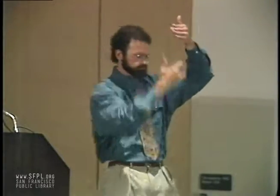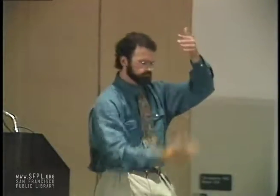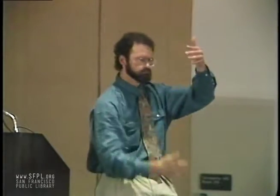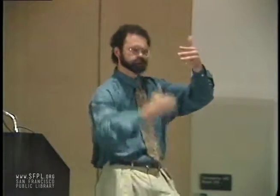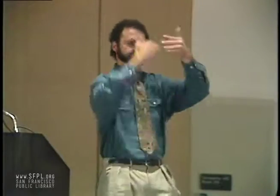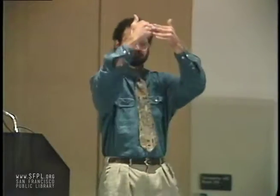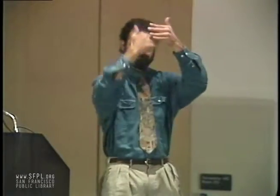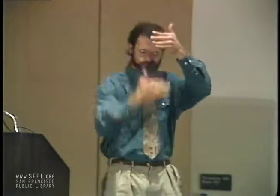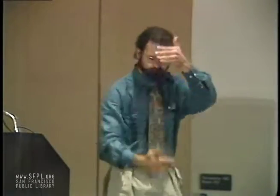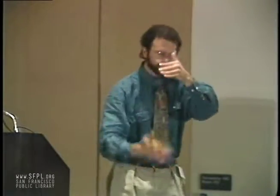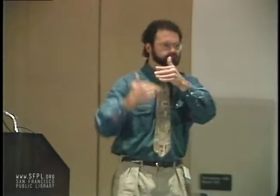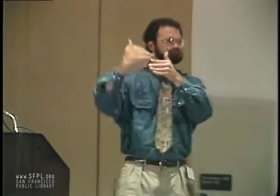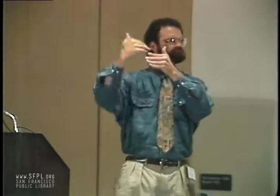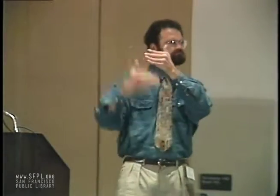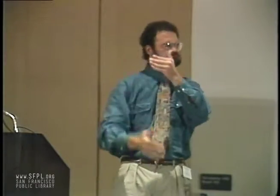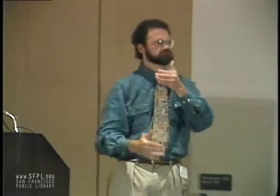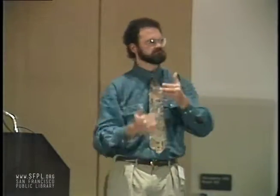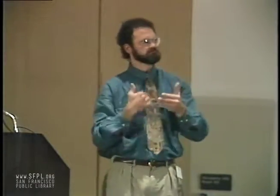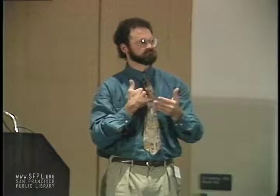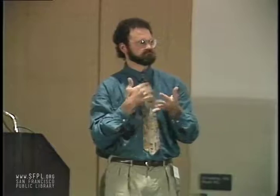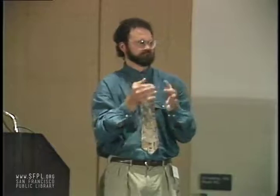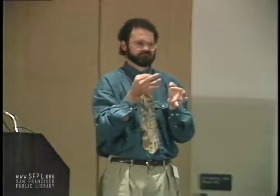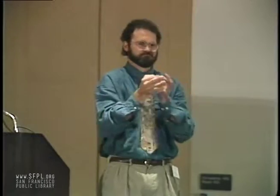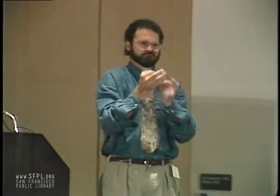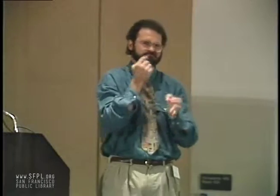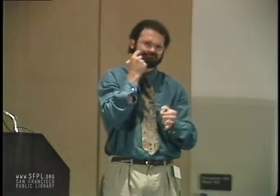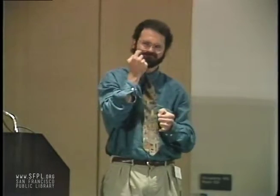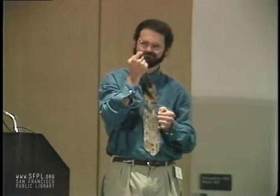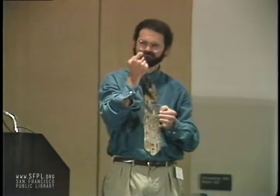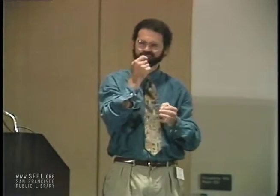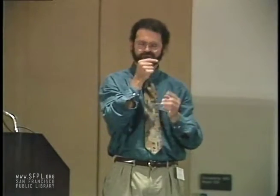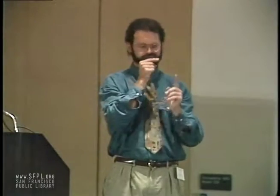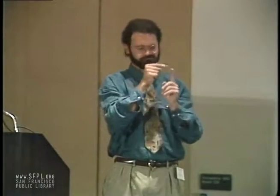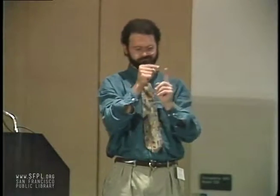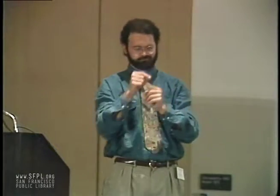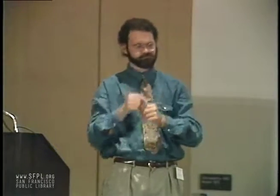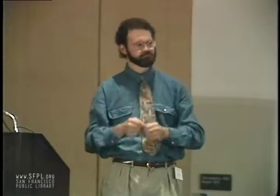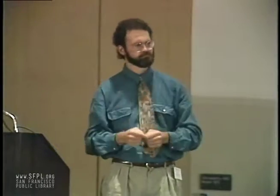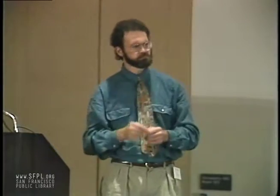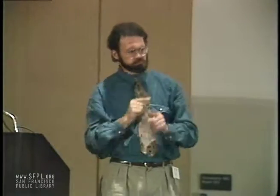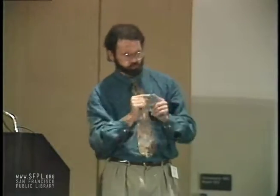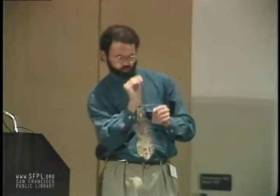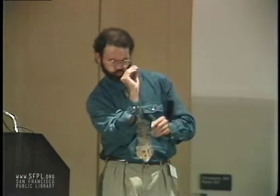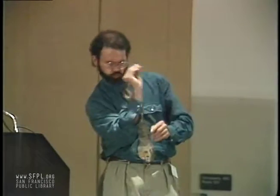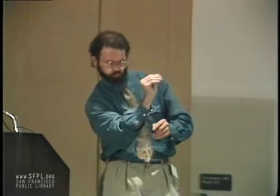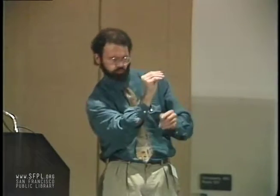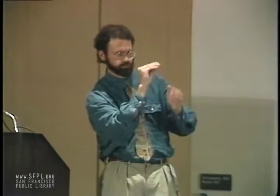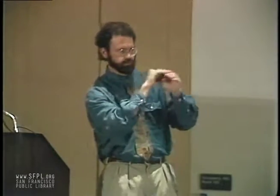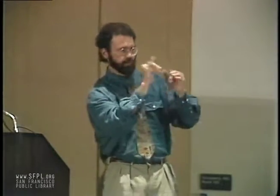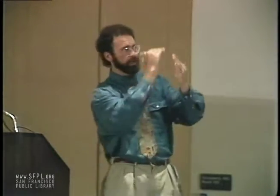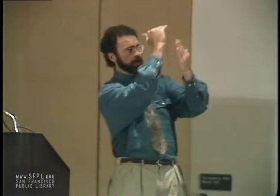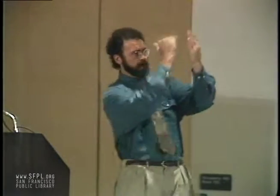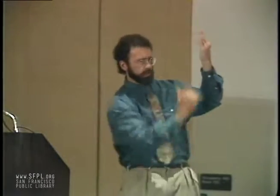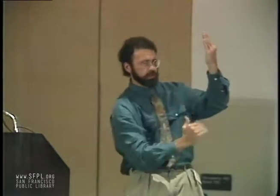Yet hearing people have a very long list of characteristics of being deaf. I'll give you just a few of